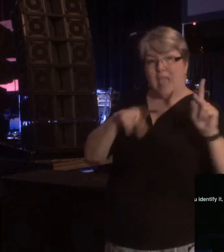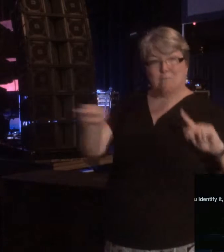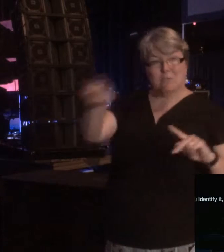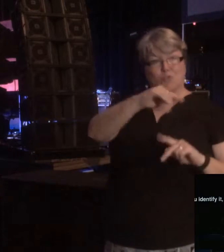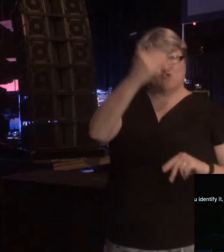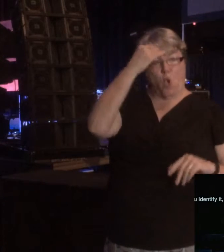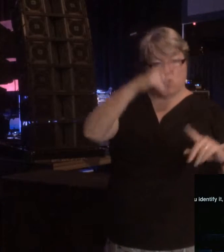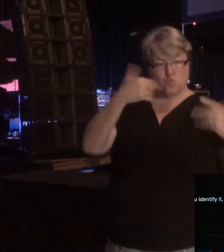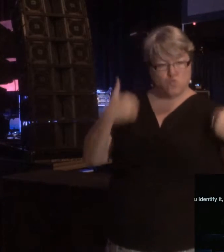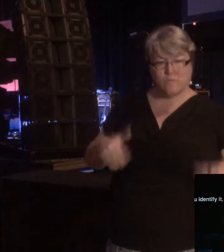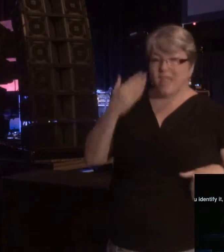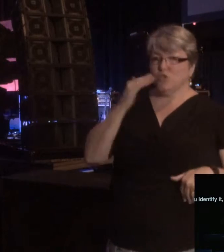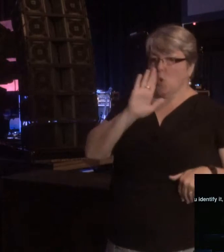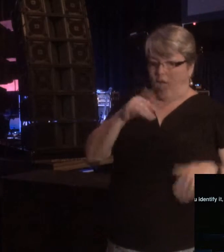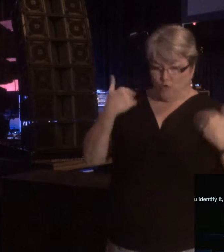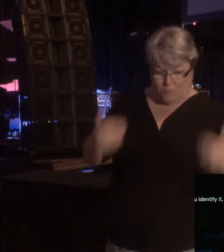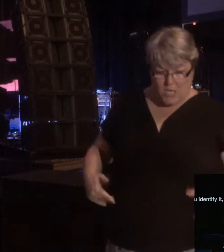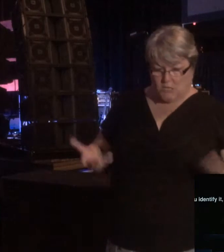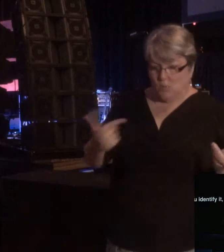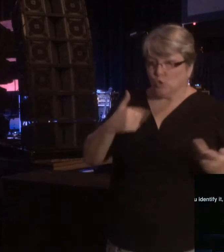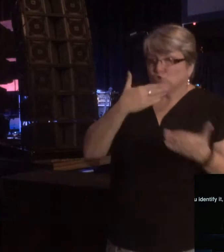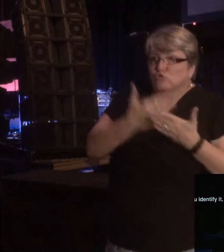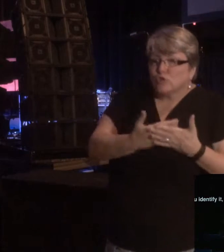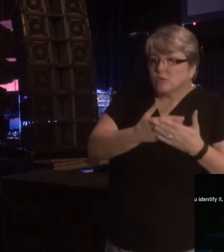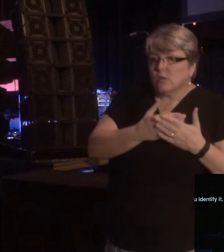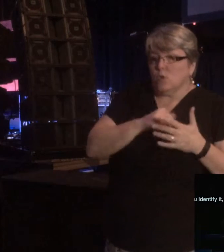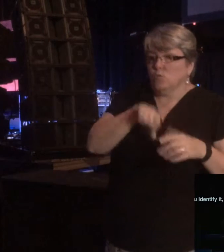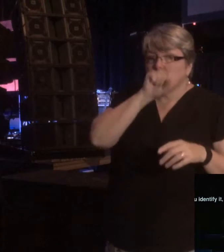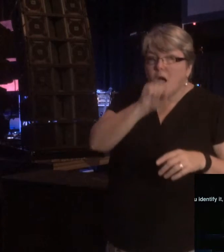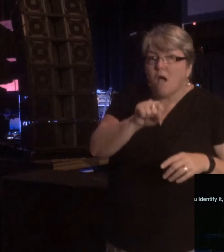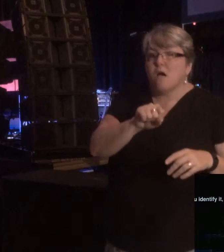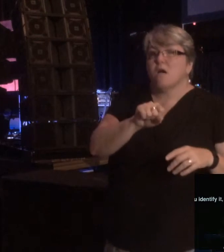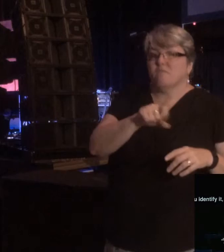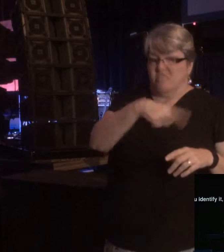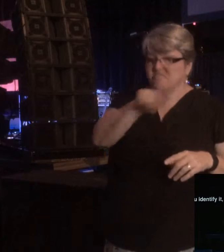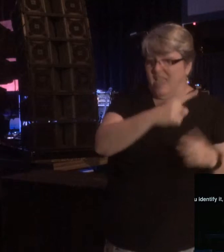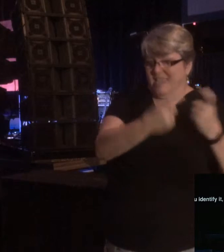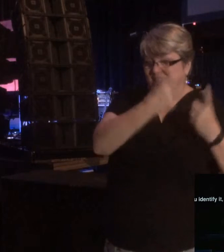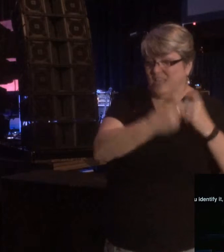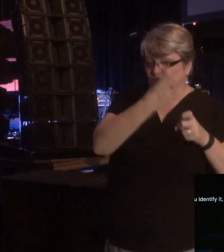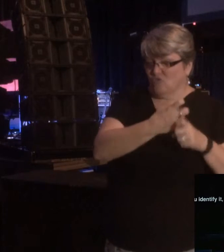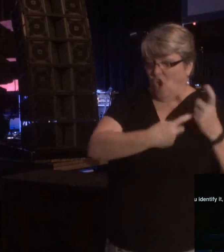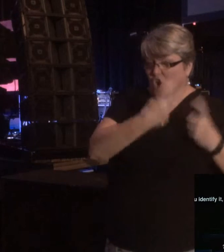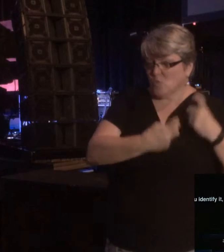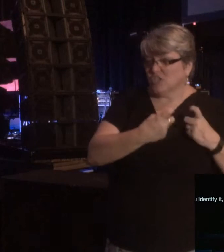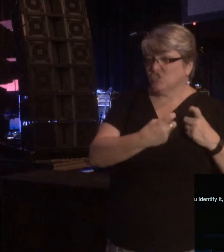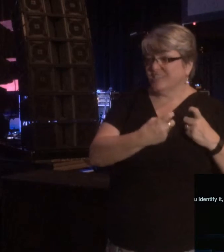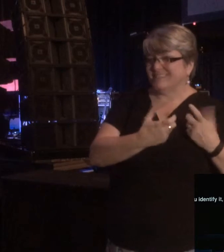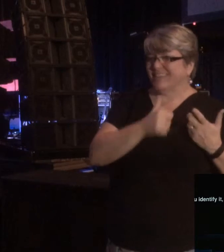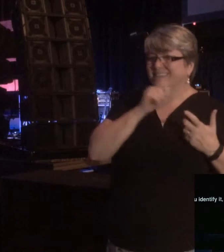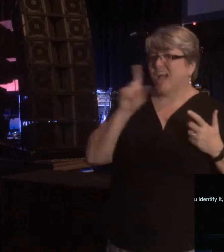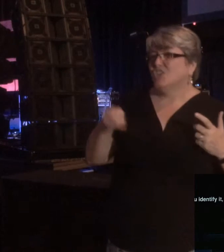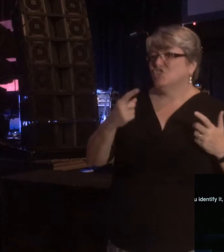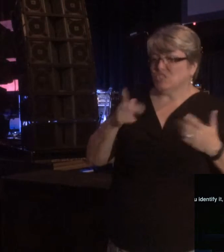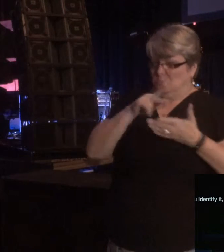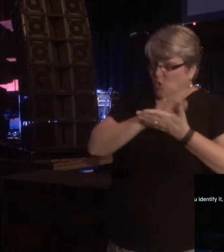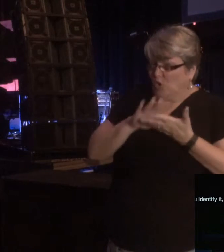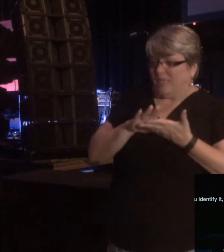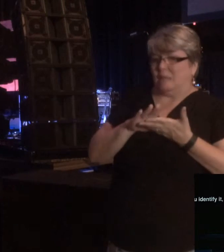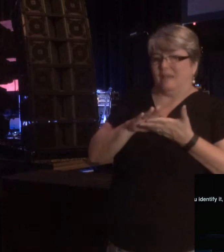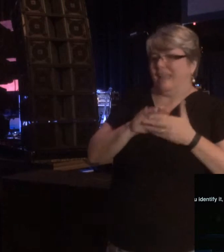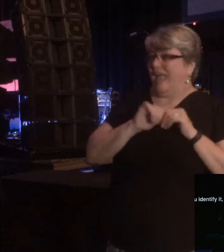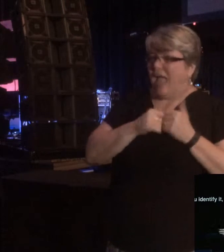stay together? Let me say this really strongly. Not doing the same things you did before. And that's the tricky thing, is God will